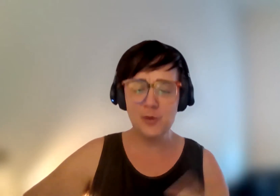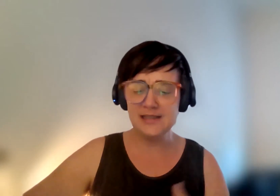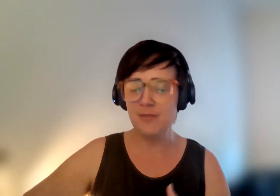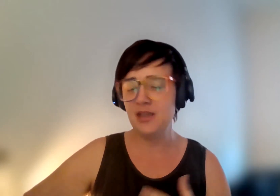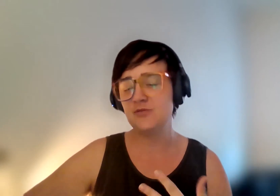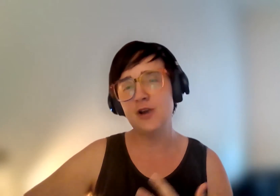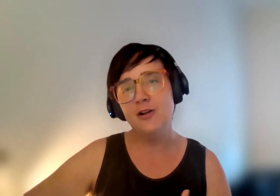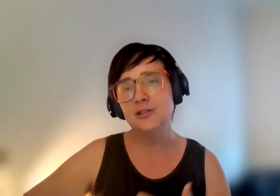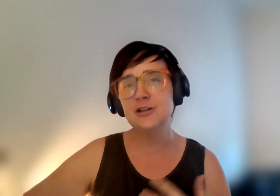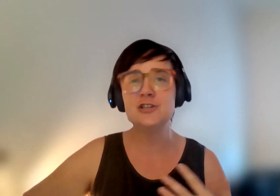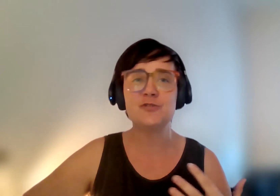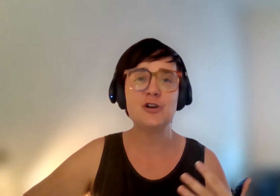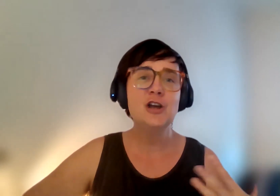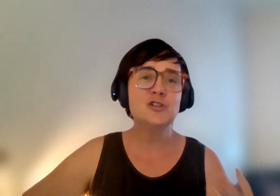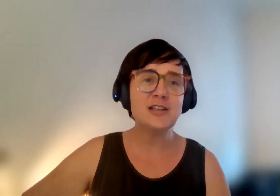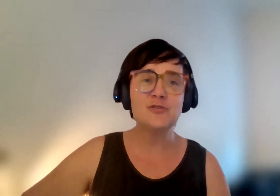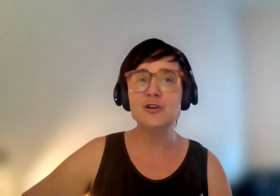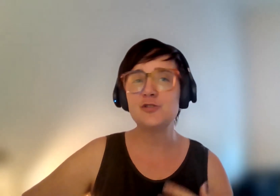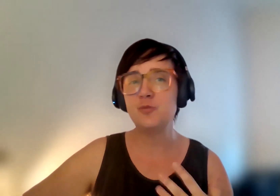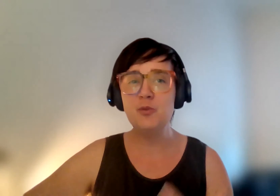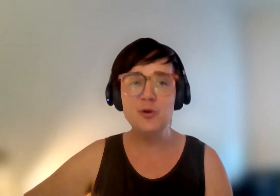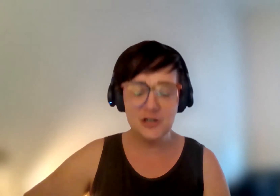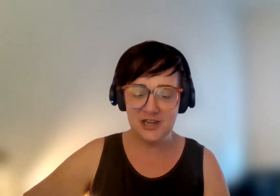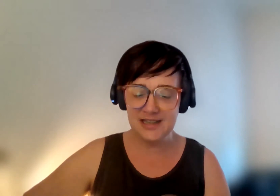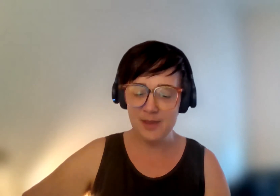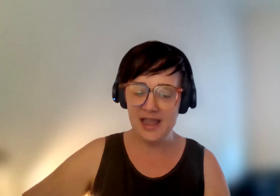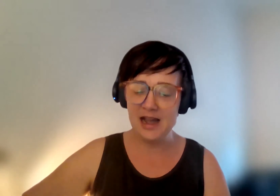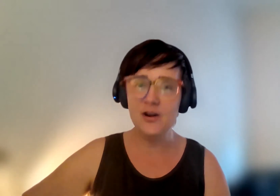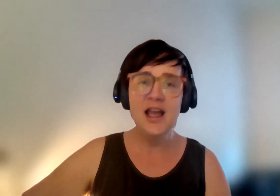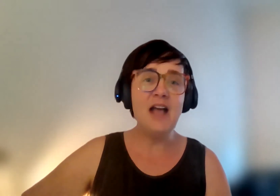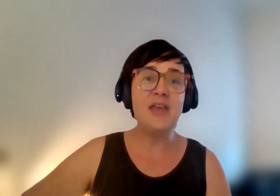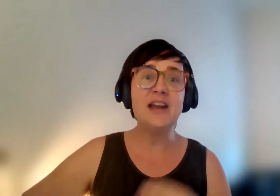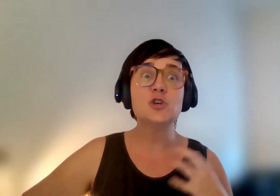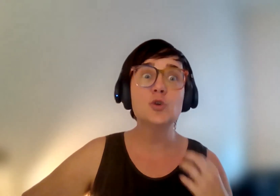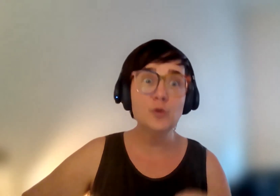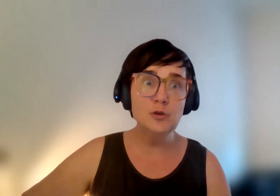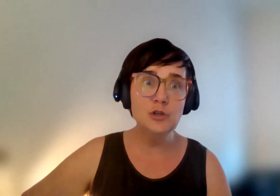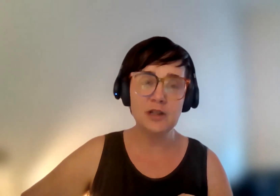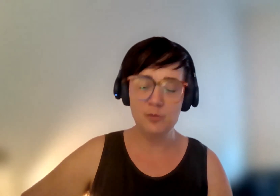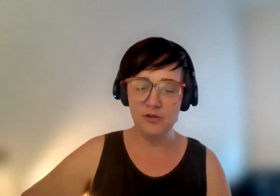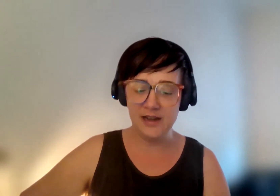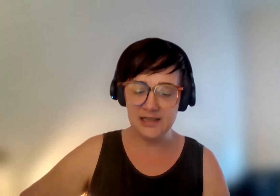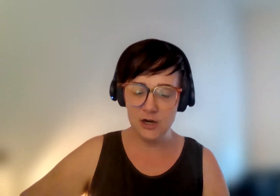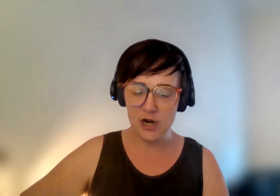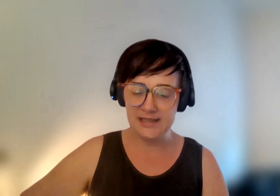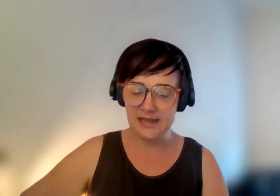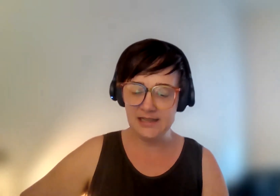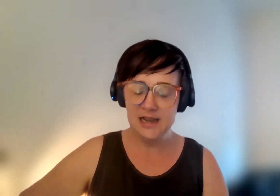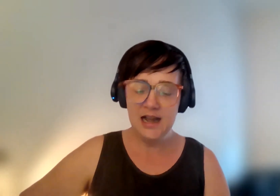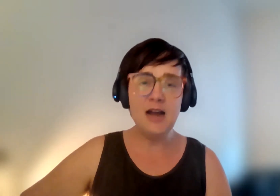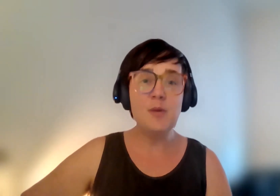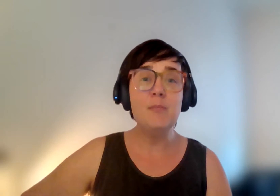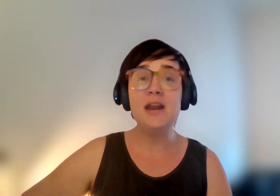young people, for 20-somethings, for elders, for trans folks, for people who are just coming out, and that is crucial in